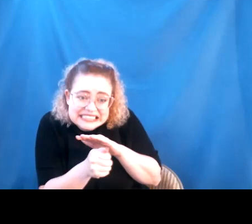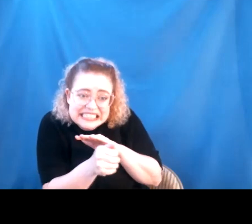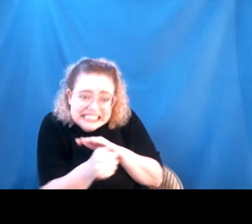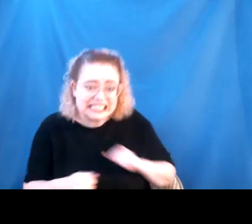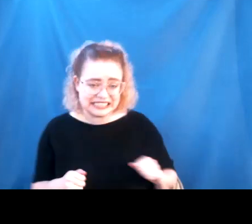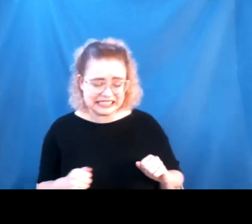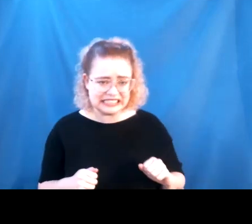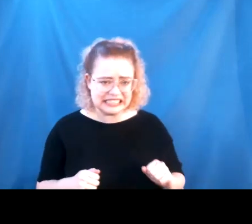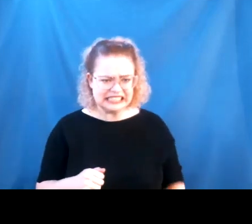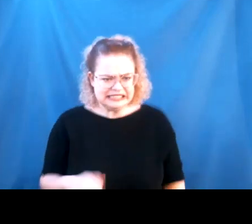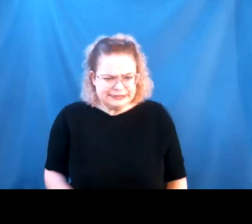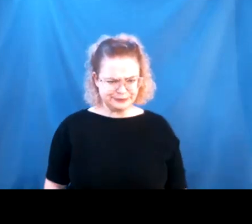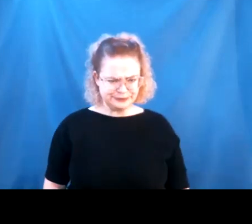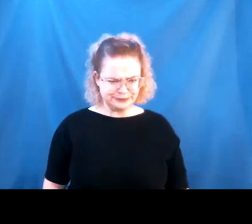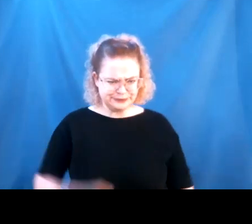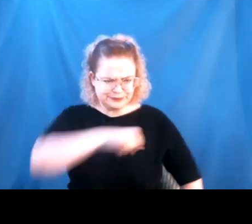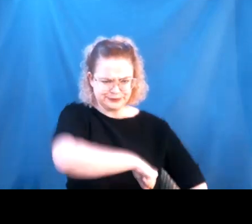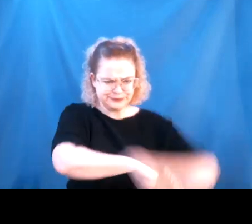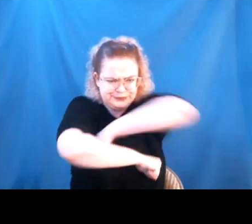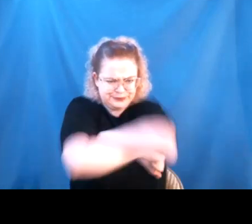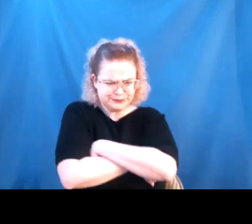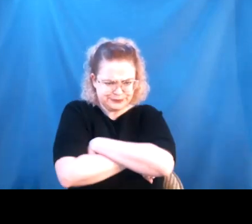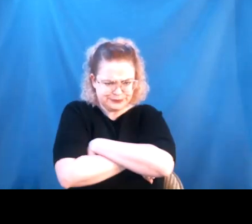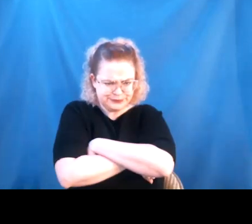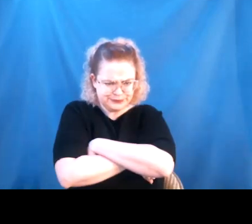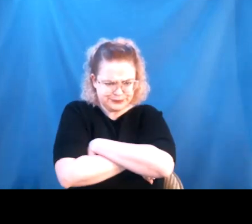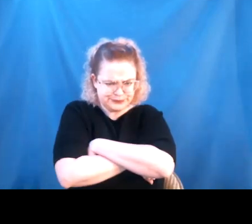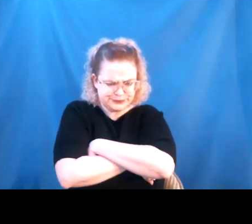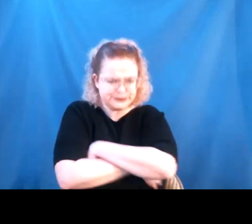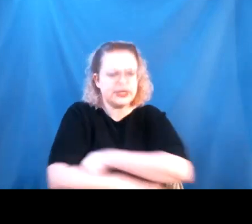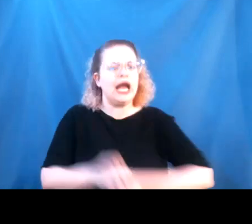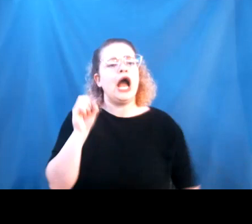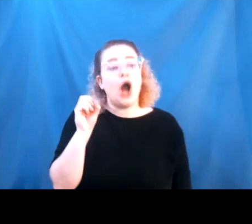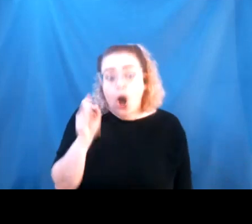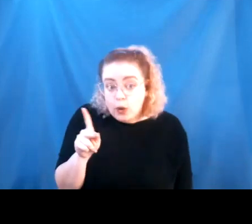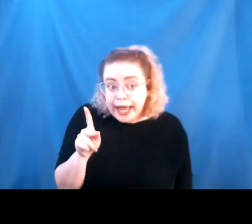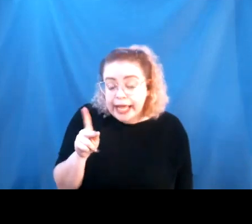crosses her arms. Okay, but this time, do what I do.